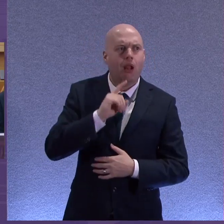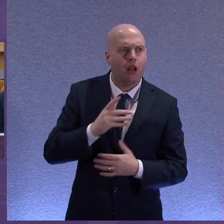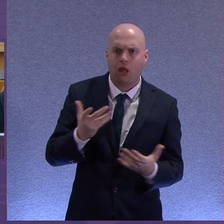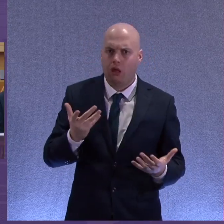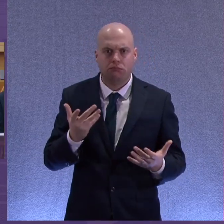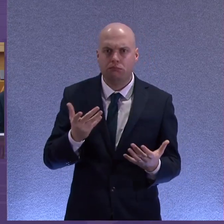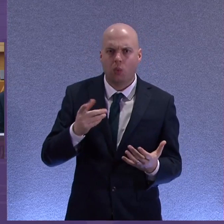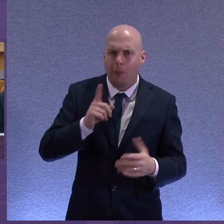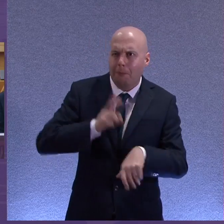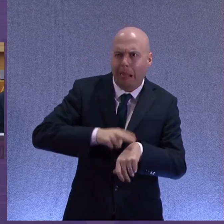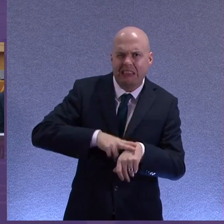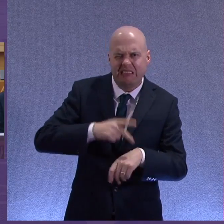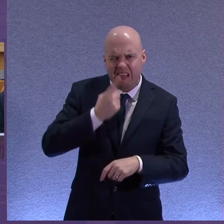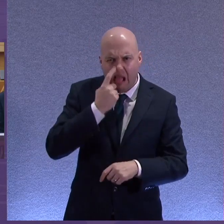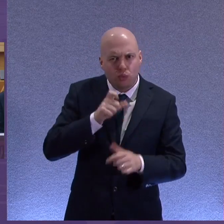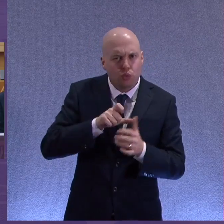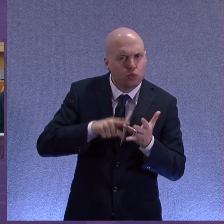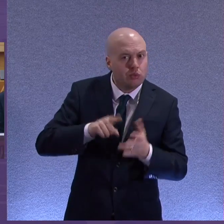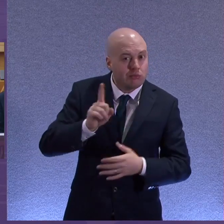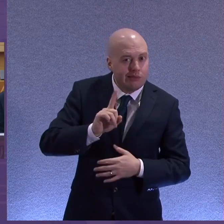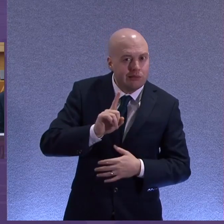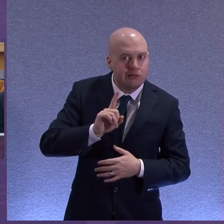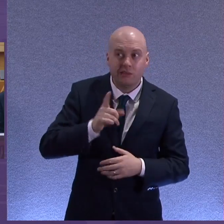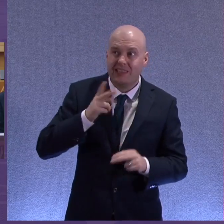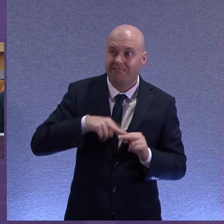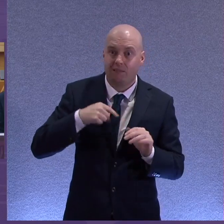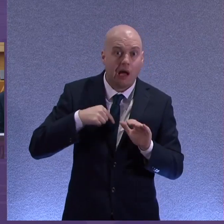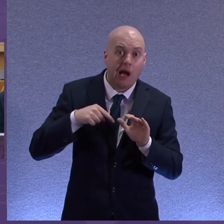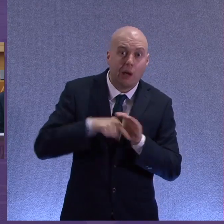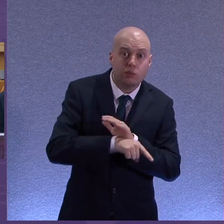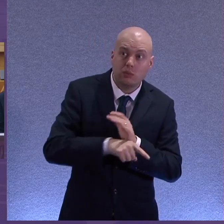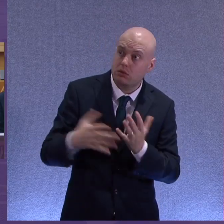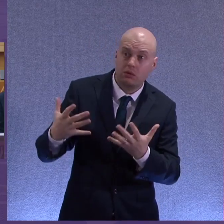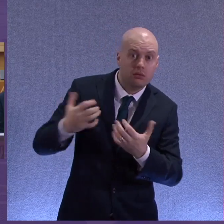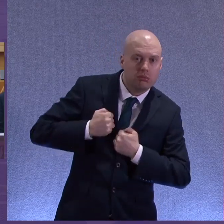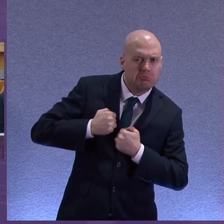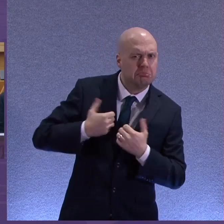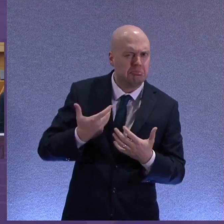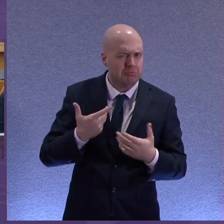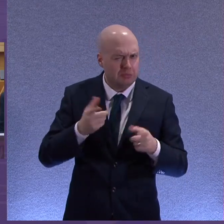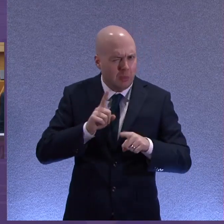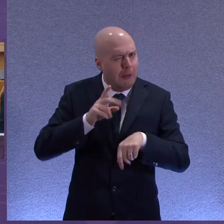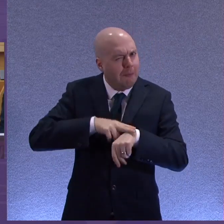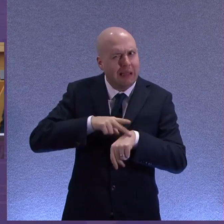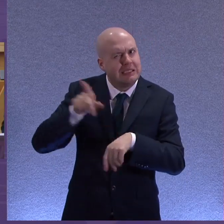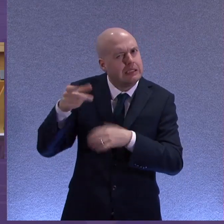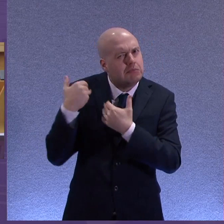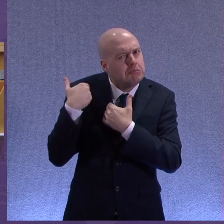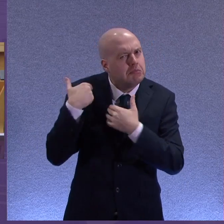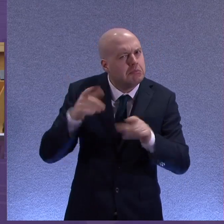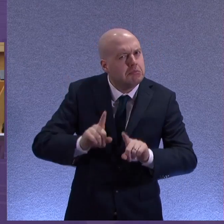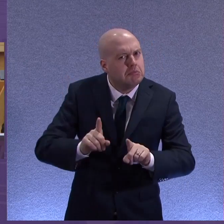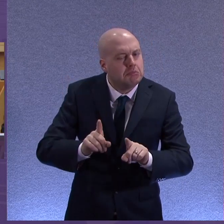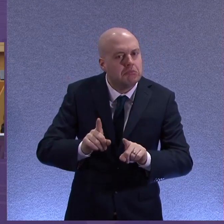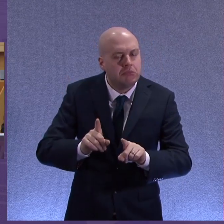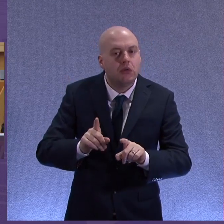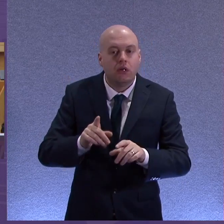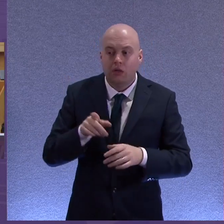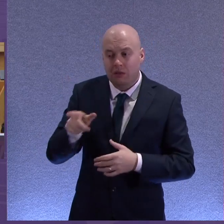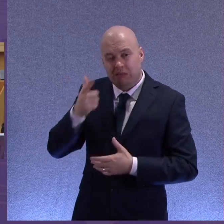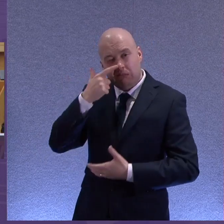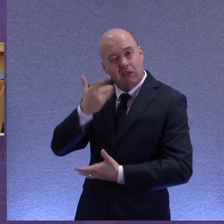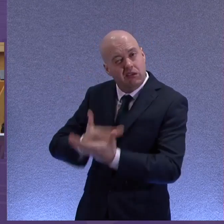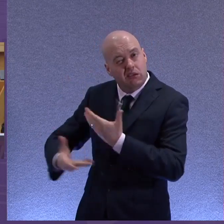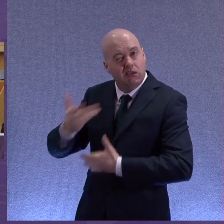lockdown. So, keeping things to a very practical level and to emphasise the importance of compliance, is the Cabinet Secretary first of all able to help